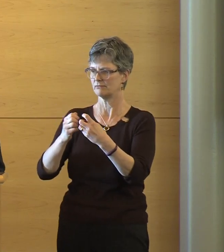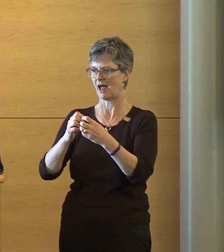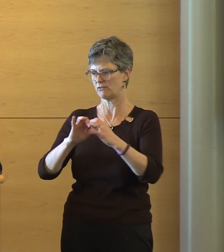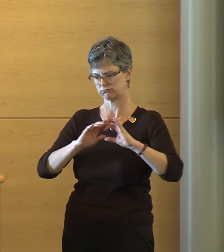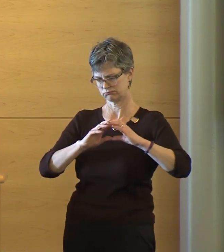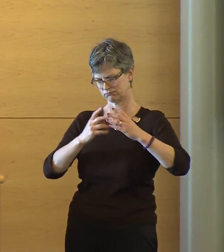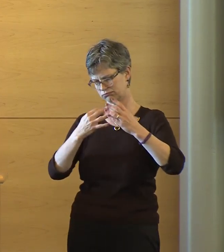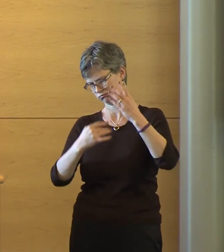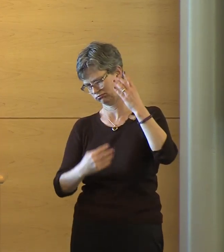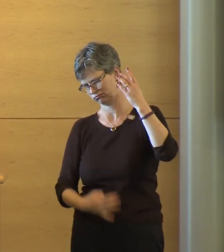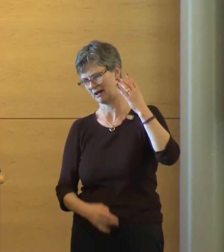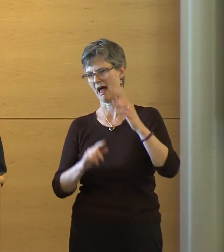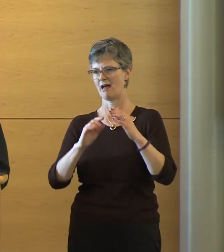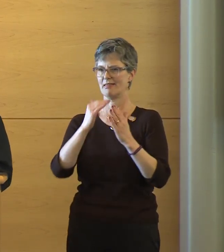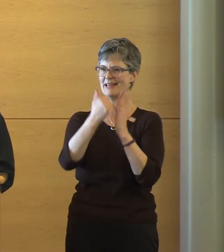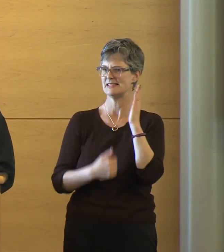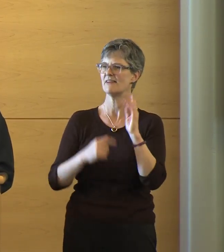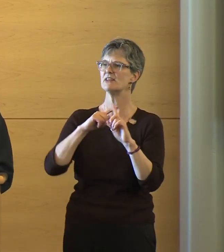fortunate with